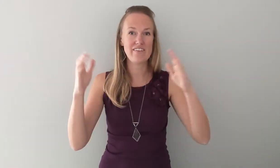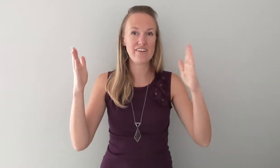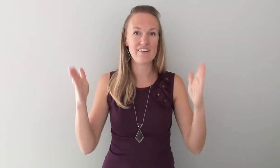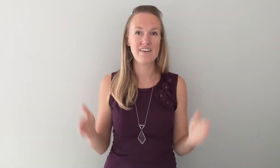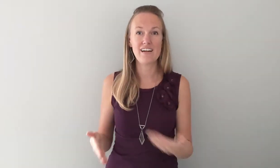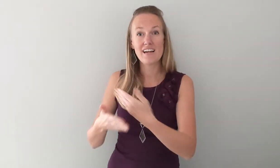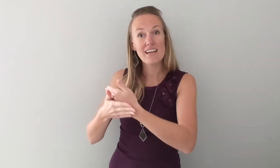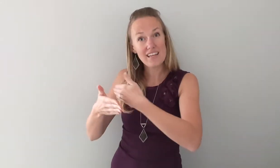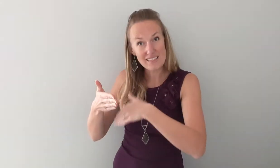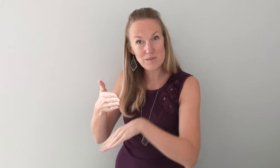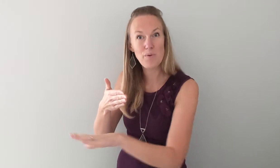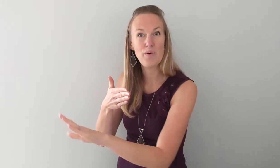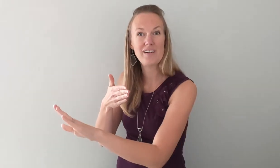Savior is born.